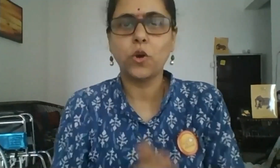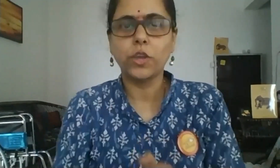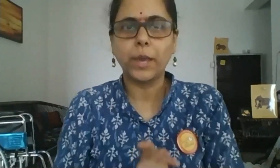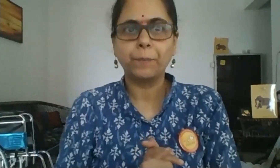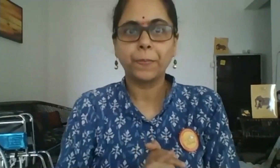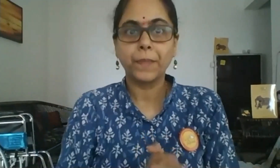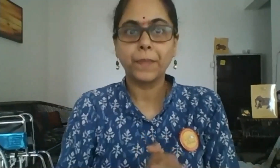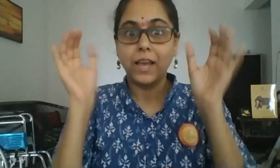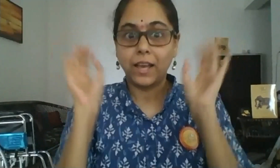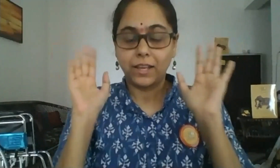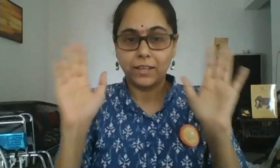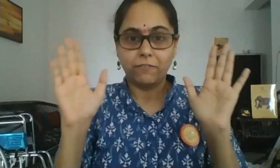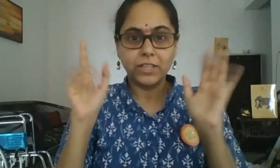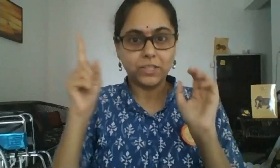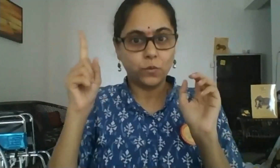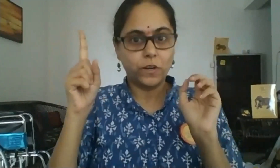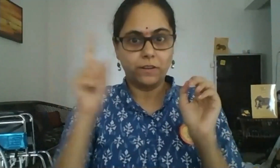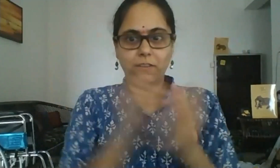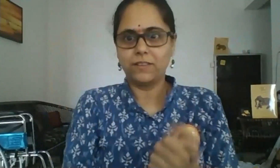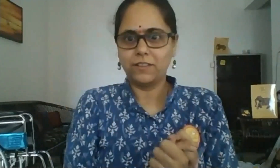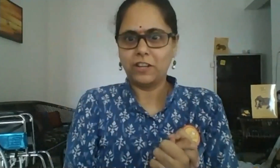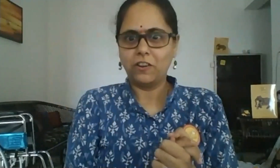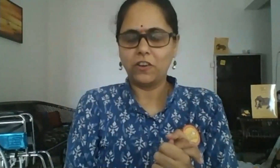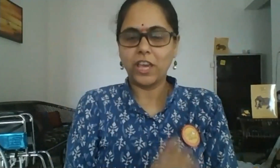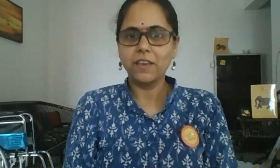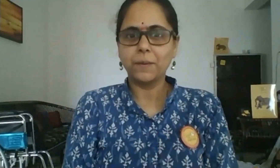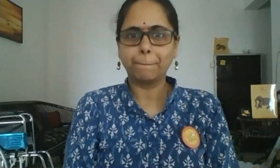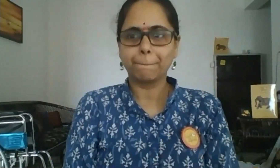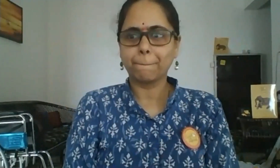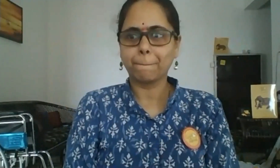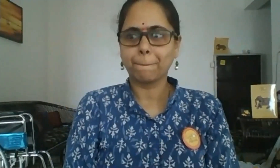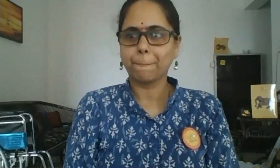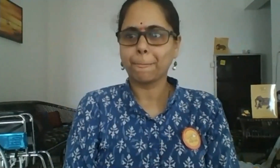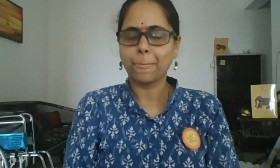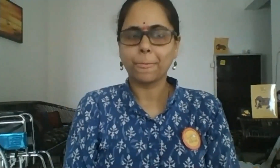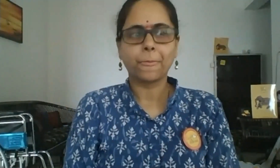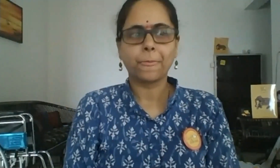Okay. First word. Okay.